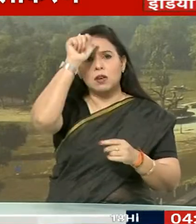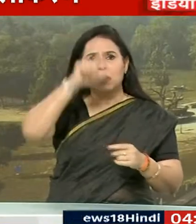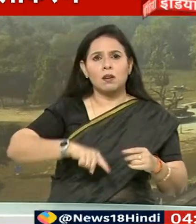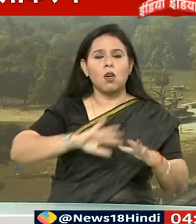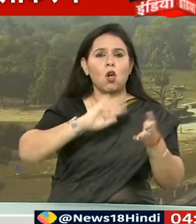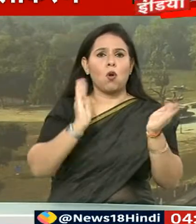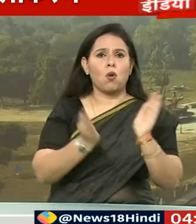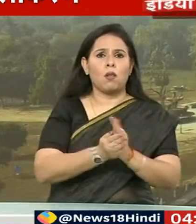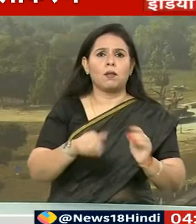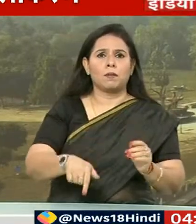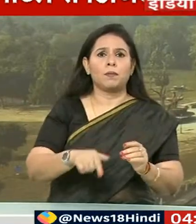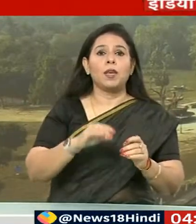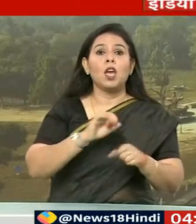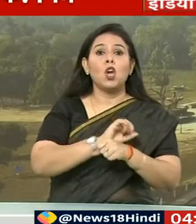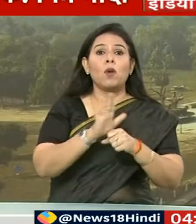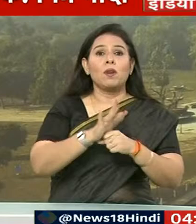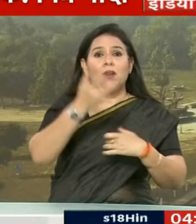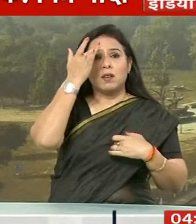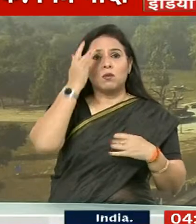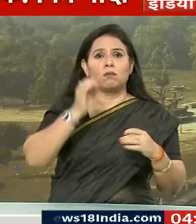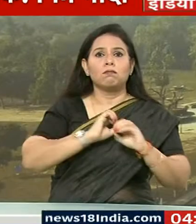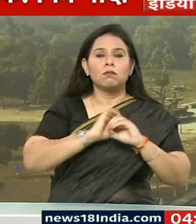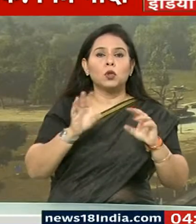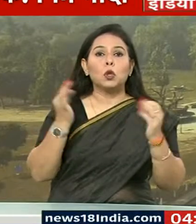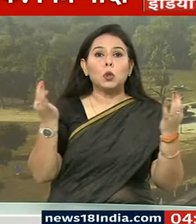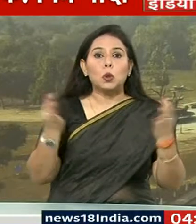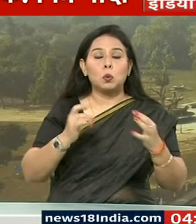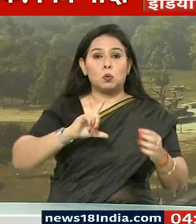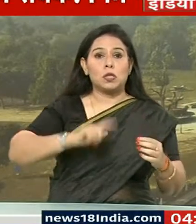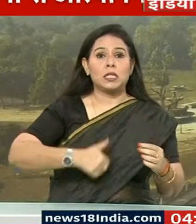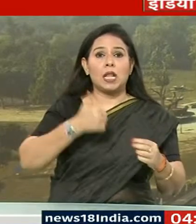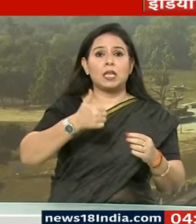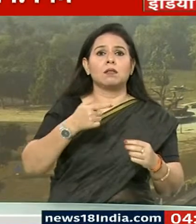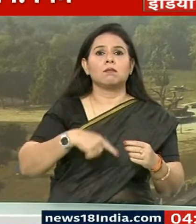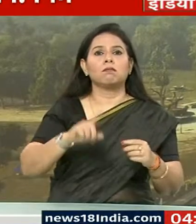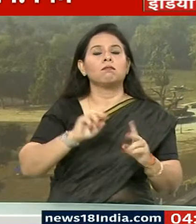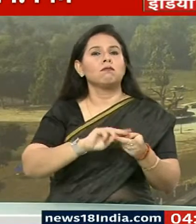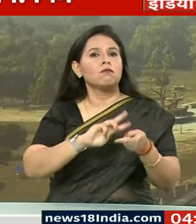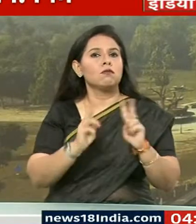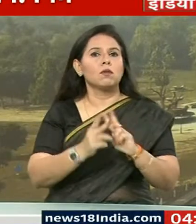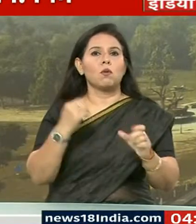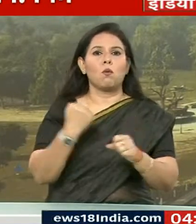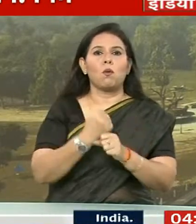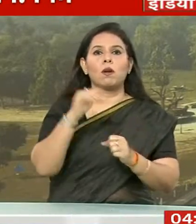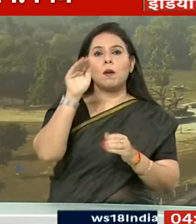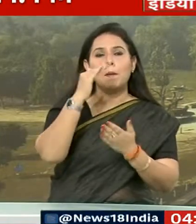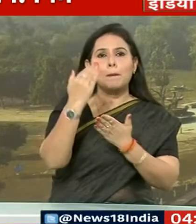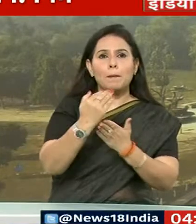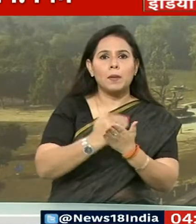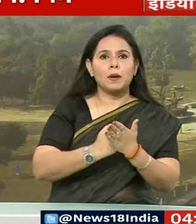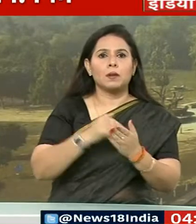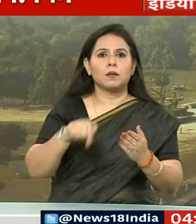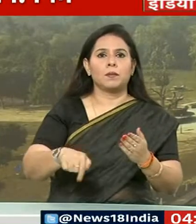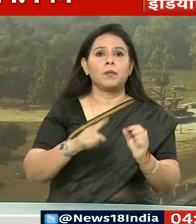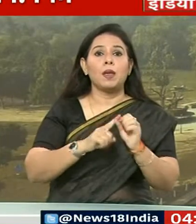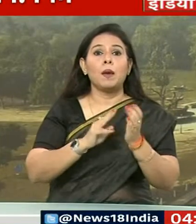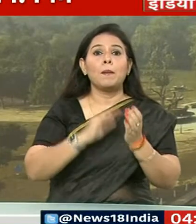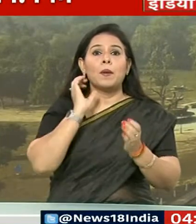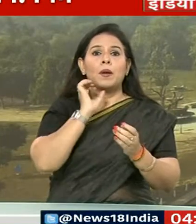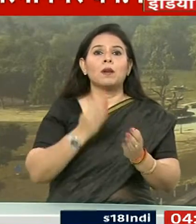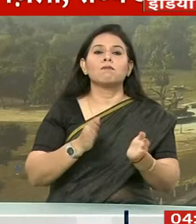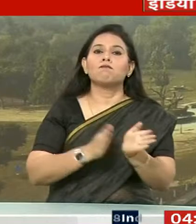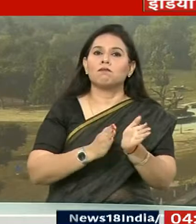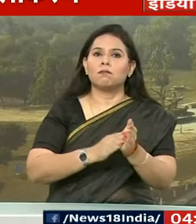as a whole. Coronavirus pandemic has thrown up new challenges which has changed the working patterns. Prime